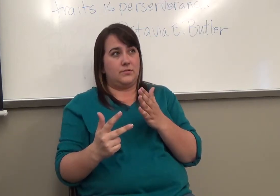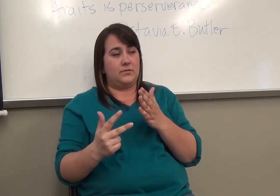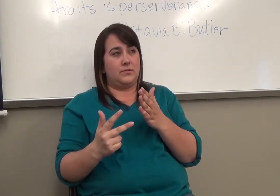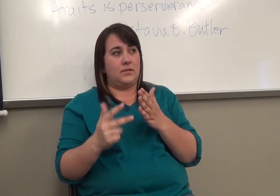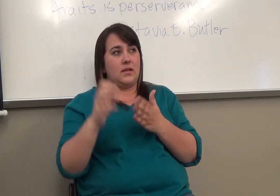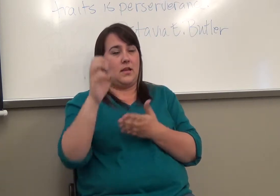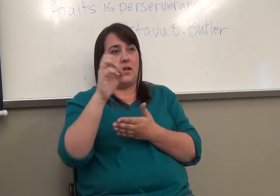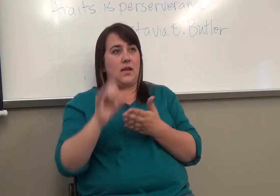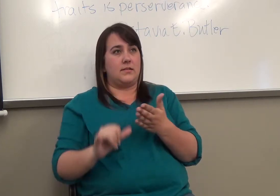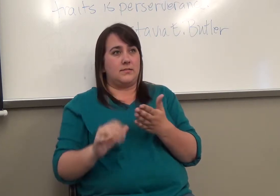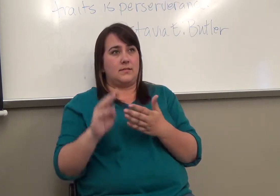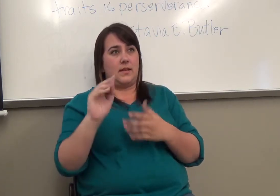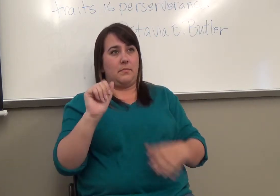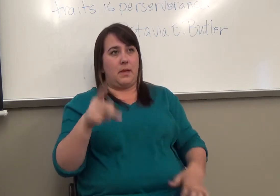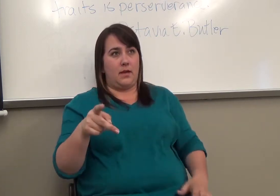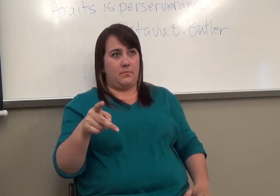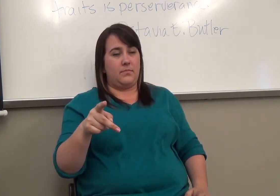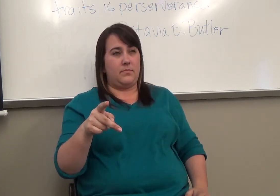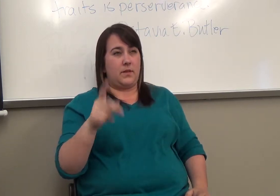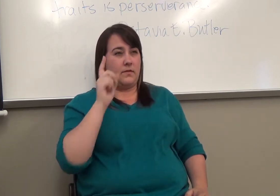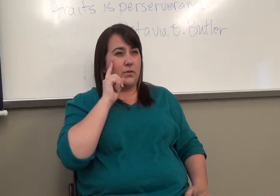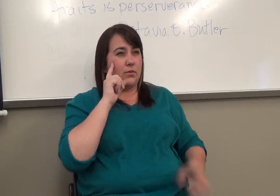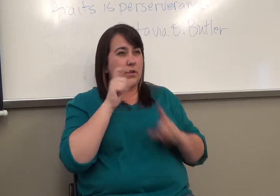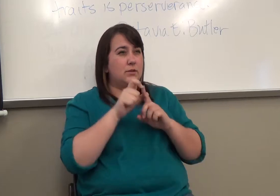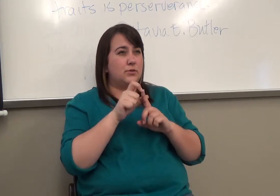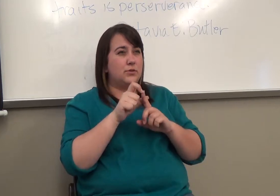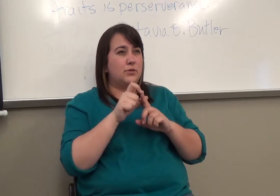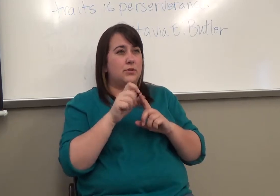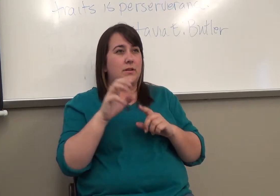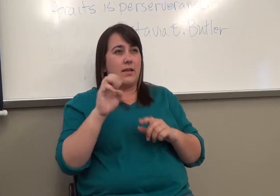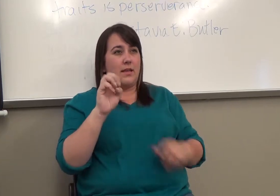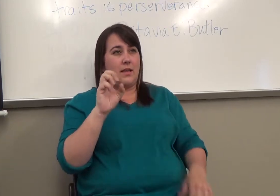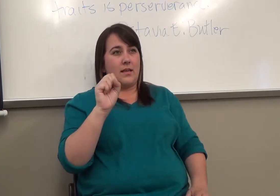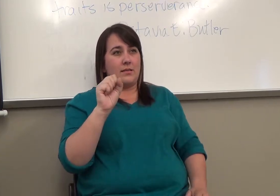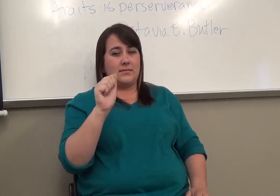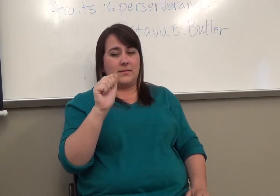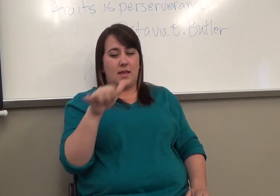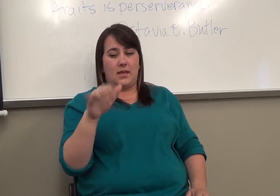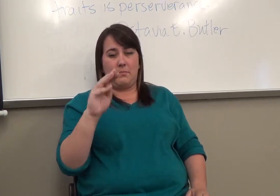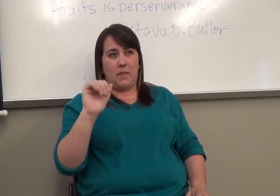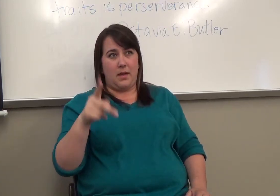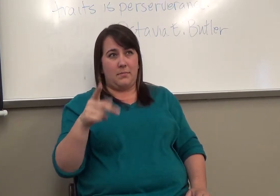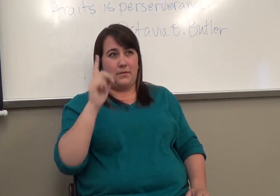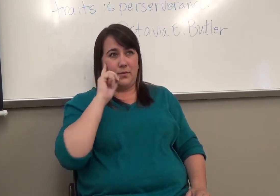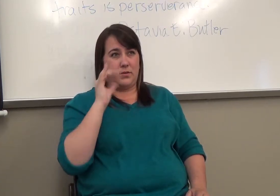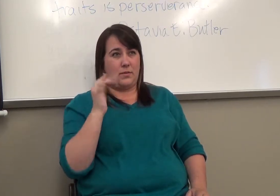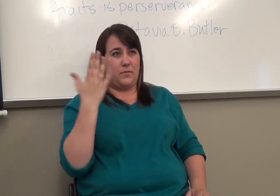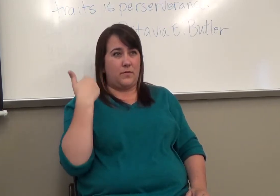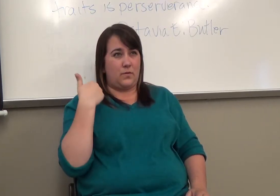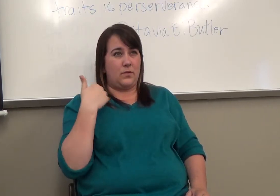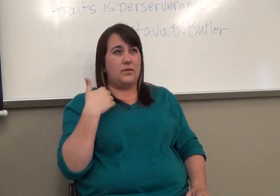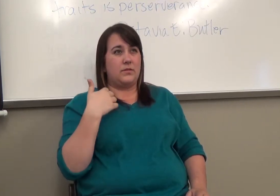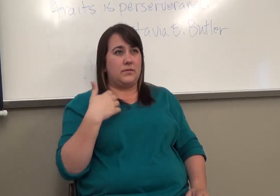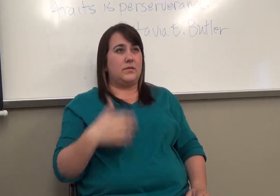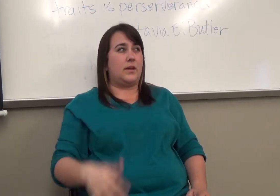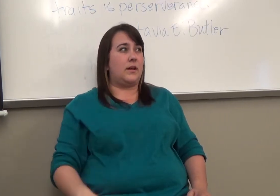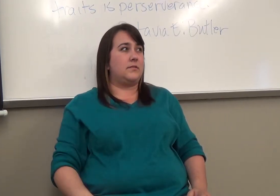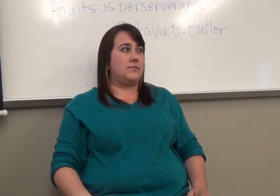essay map. Has anyone ever heard that term before, essay map? A 3-part essay map. Yeah.